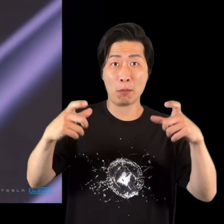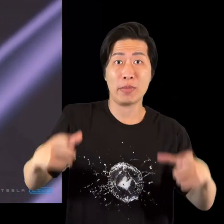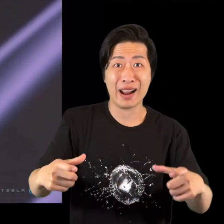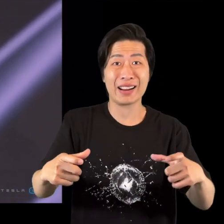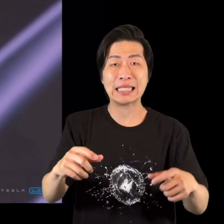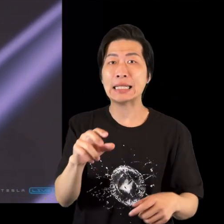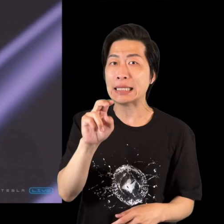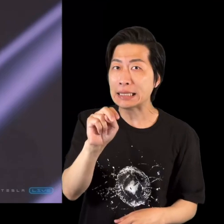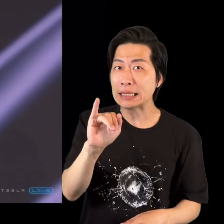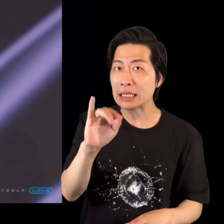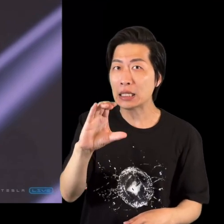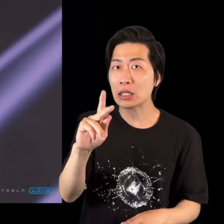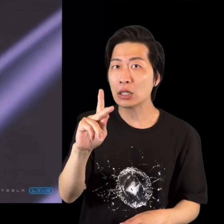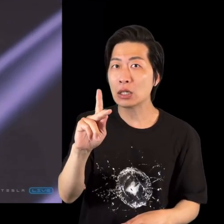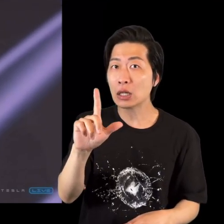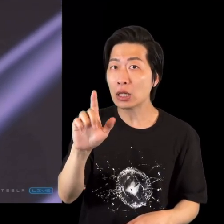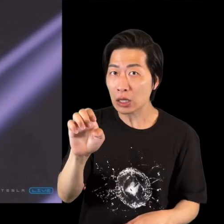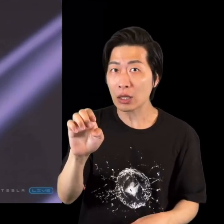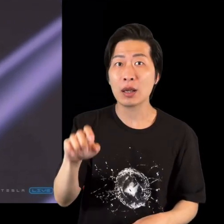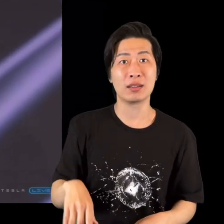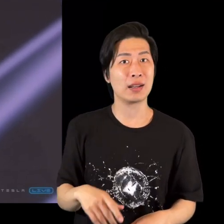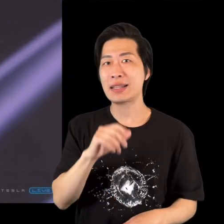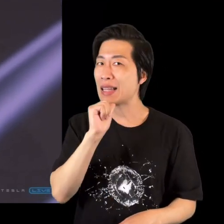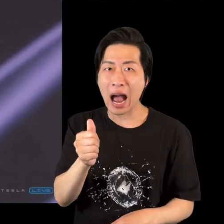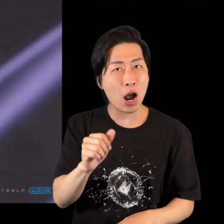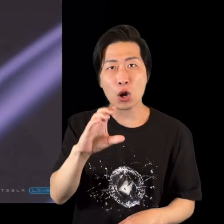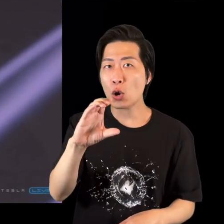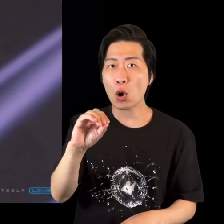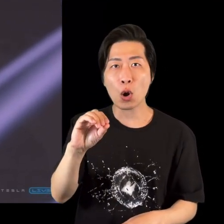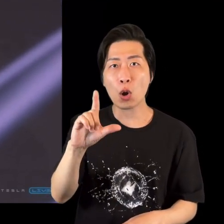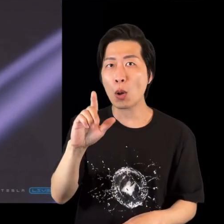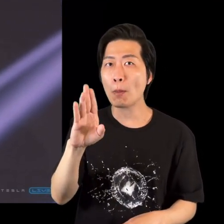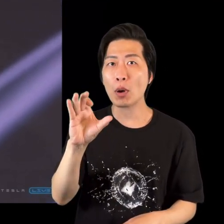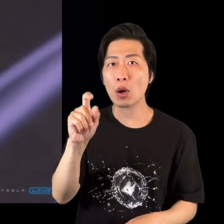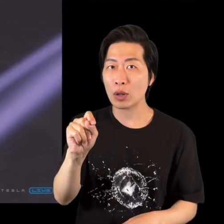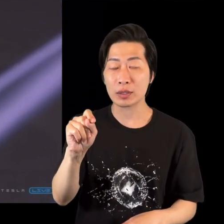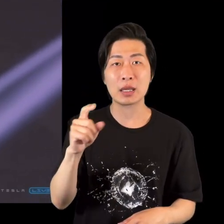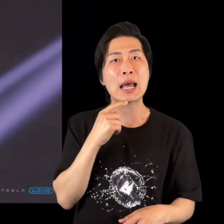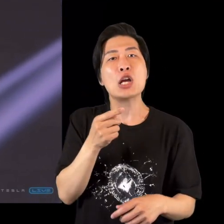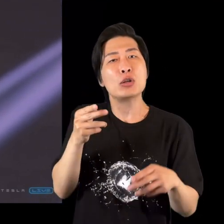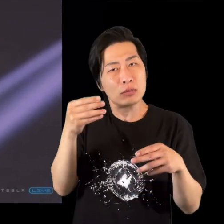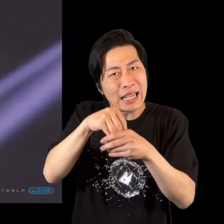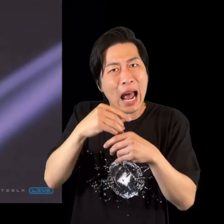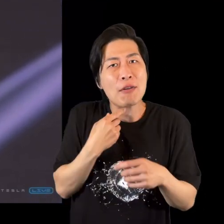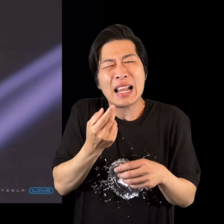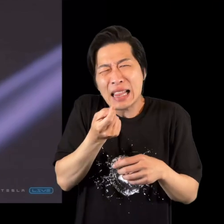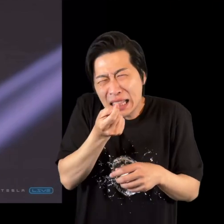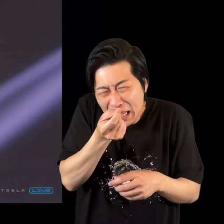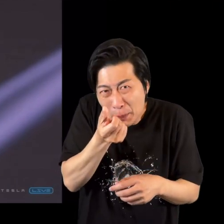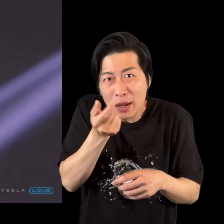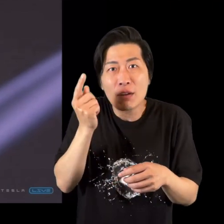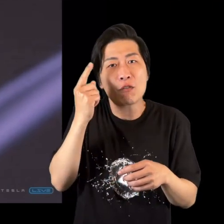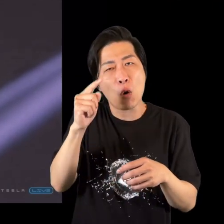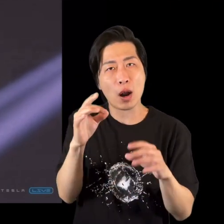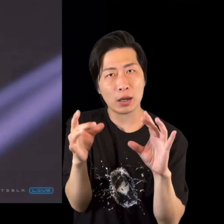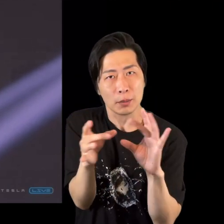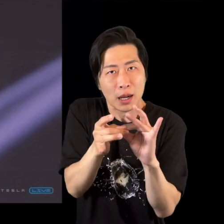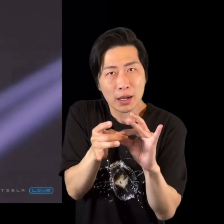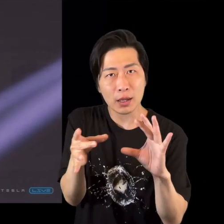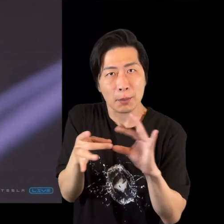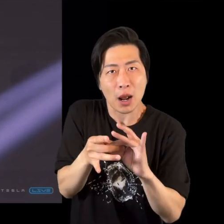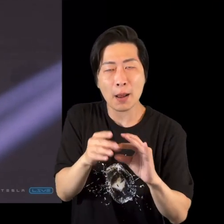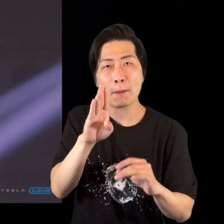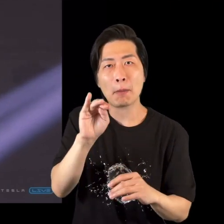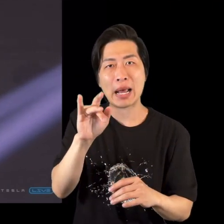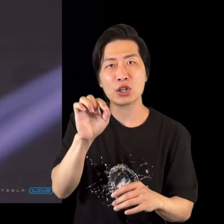then our other battery packs are nickel-based, not cobalt. The nickel batteries use a little bit of cobalt as a binder, but